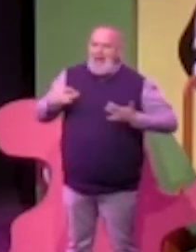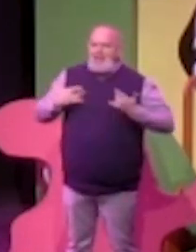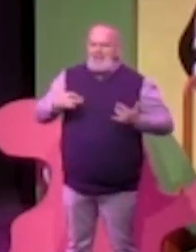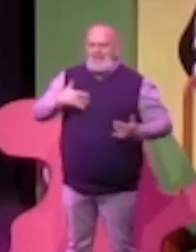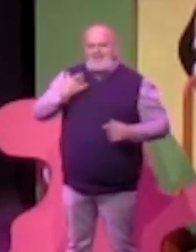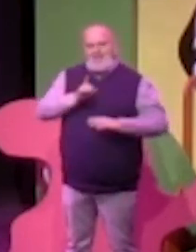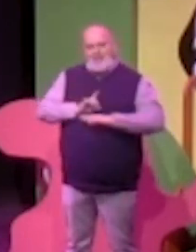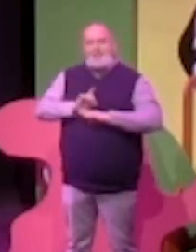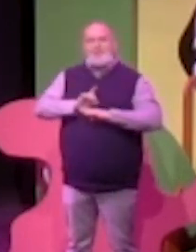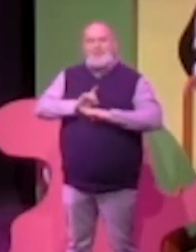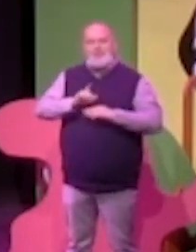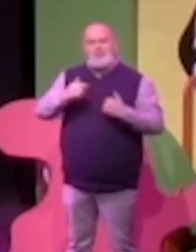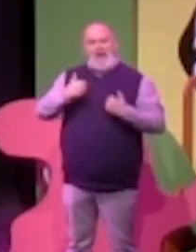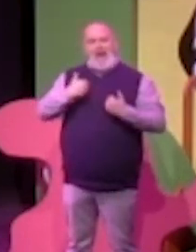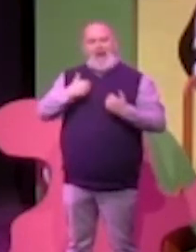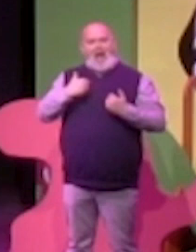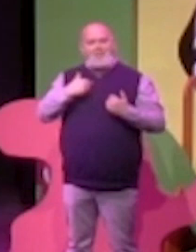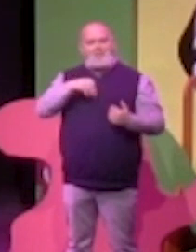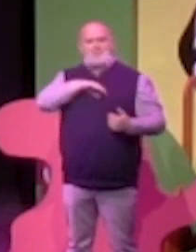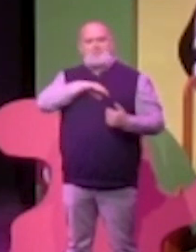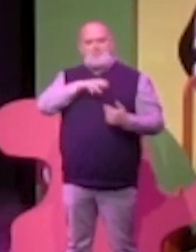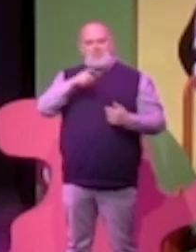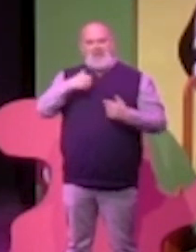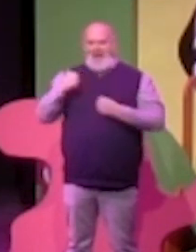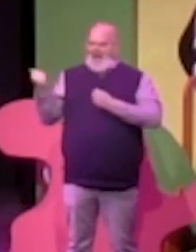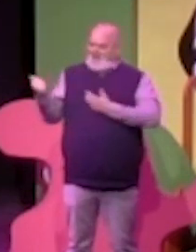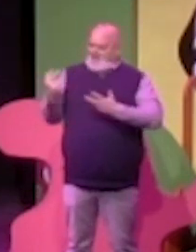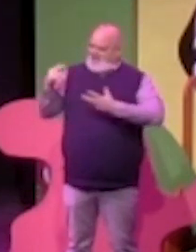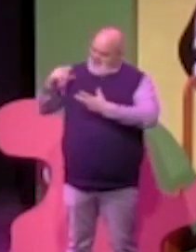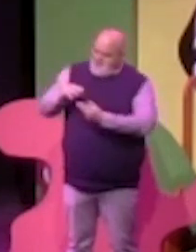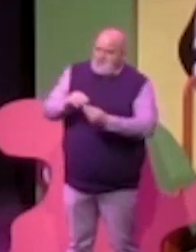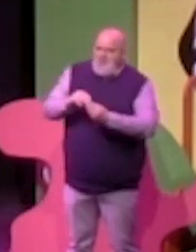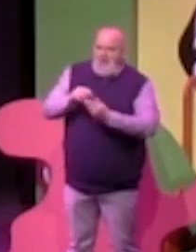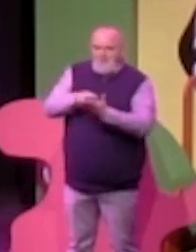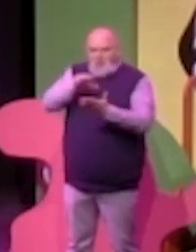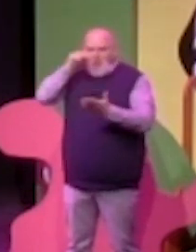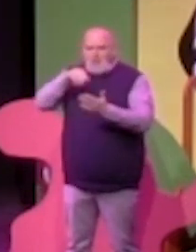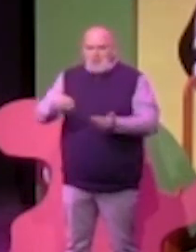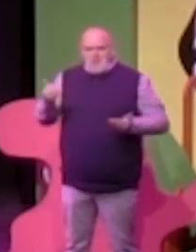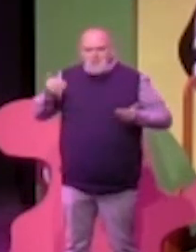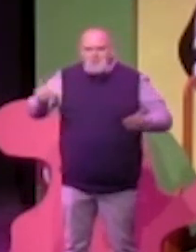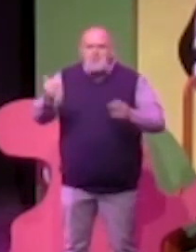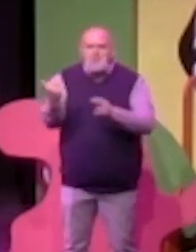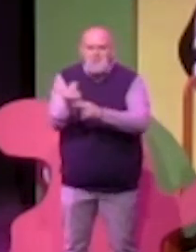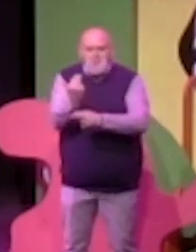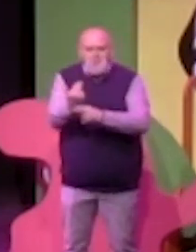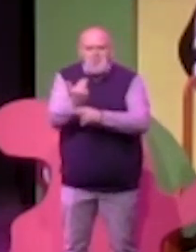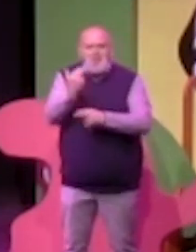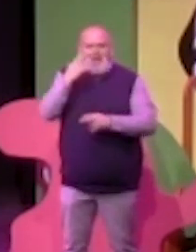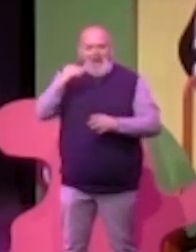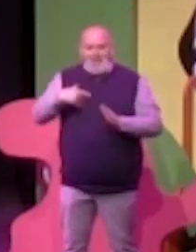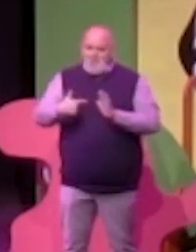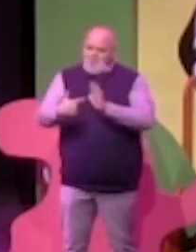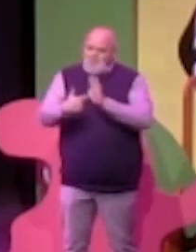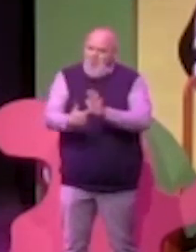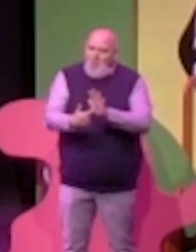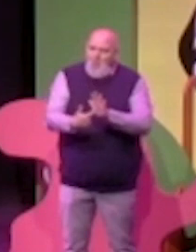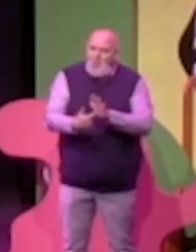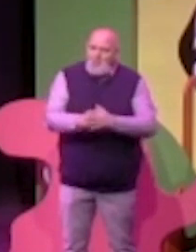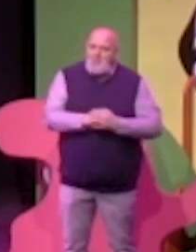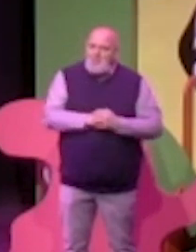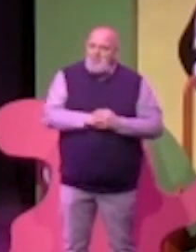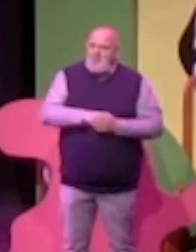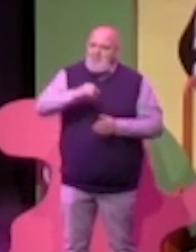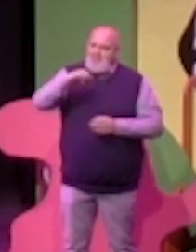of put everything that I've learned to date to use, to say, and to show that it is absolutely